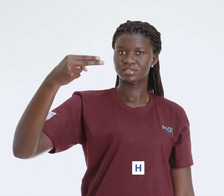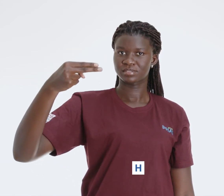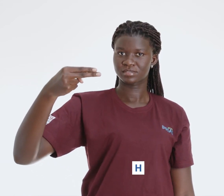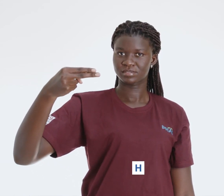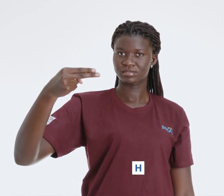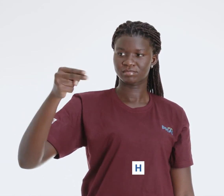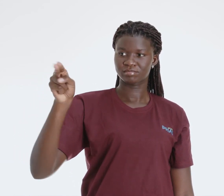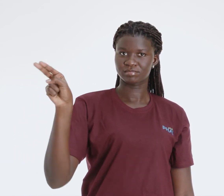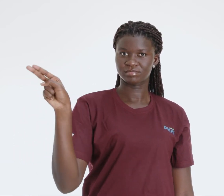H,